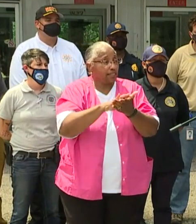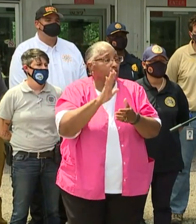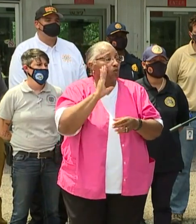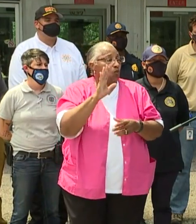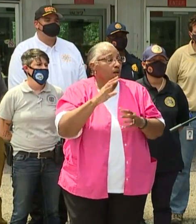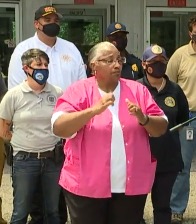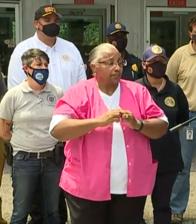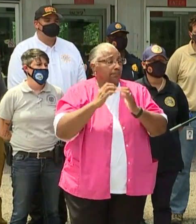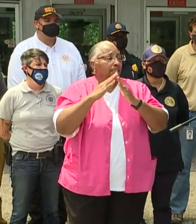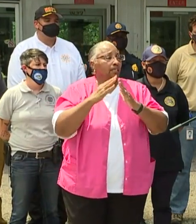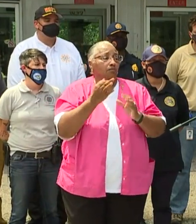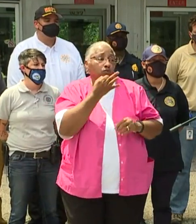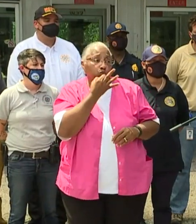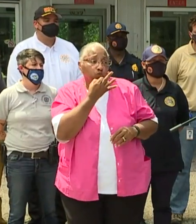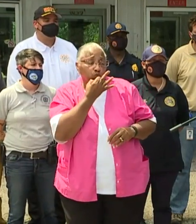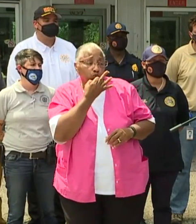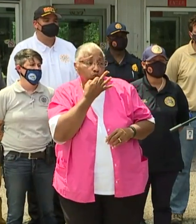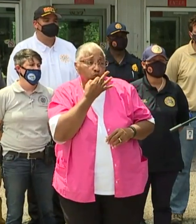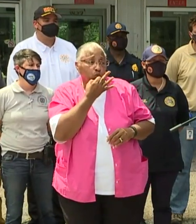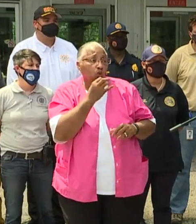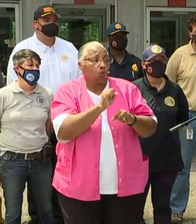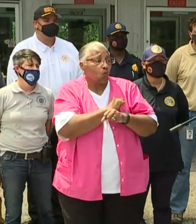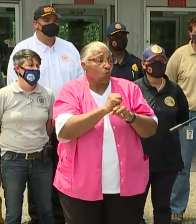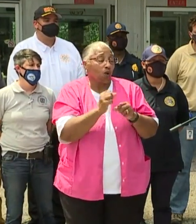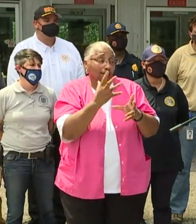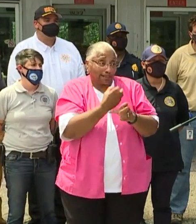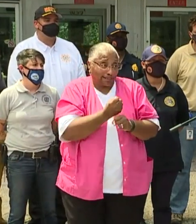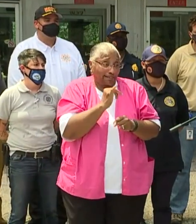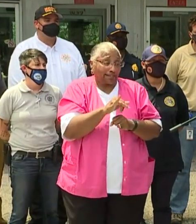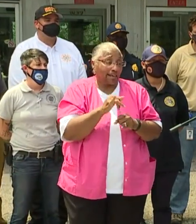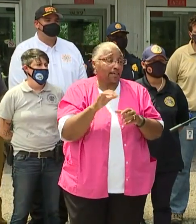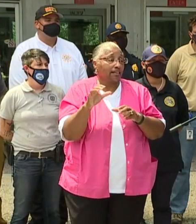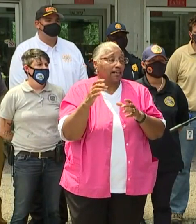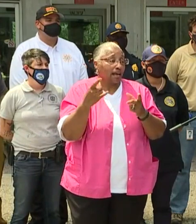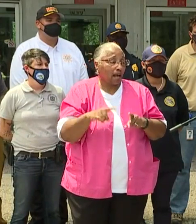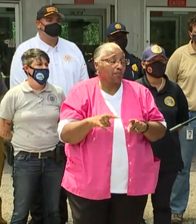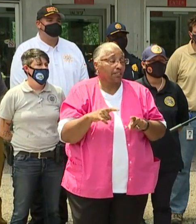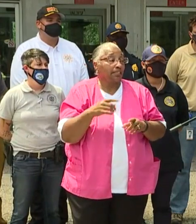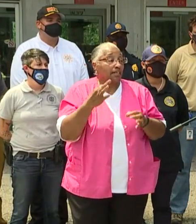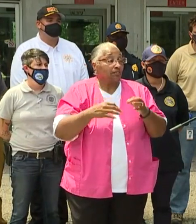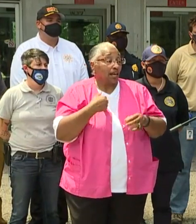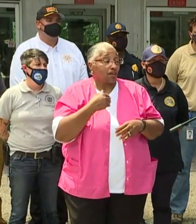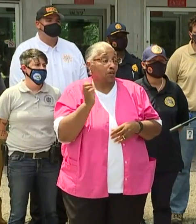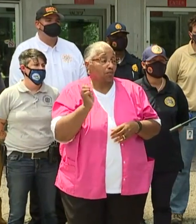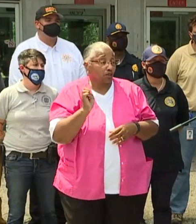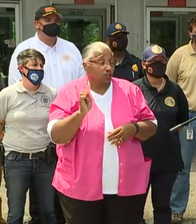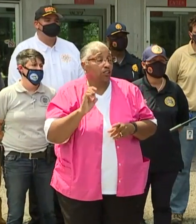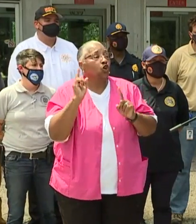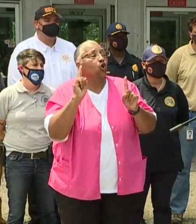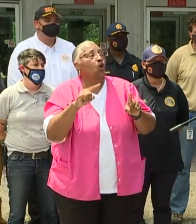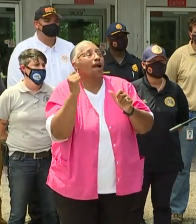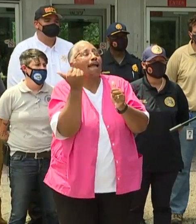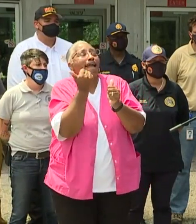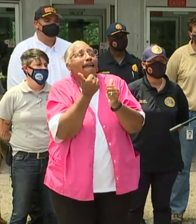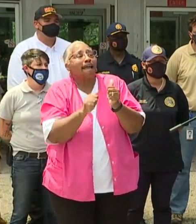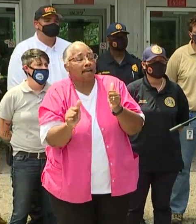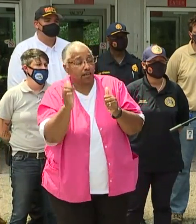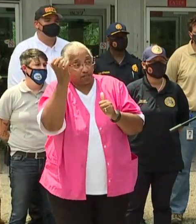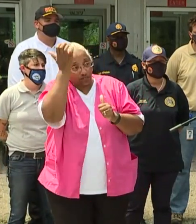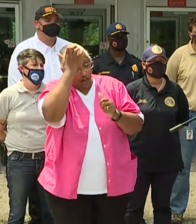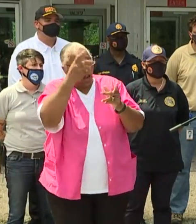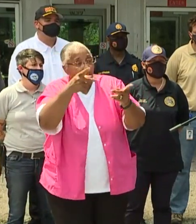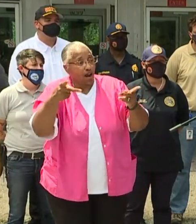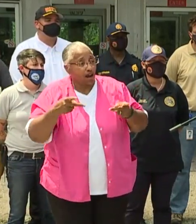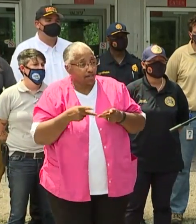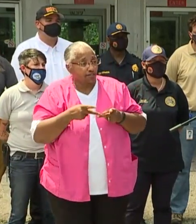We're working around the clock to get the services restored. But if you do have an emergency, go to any firehouse, flag down a police officer, or